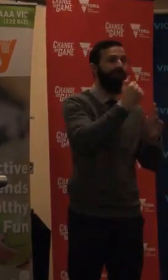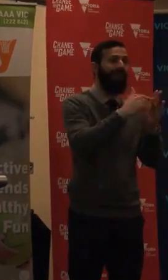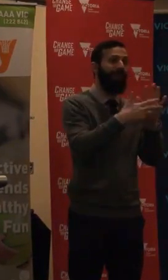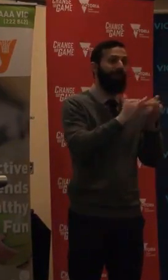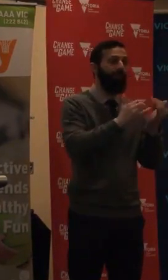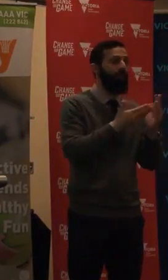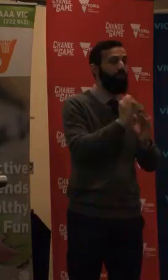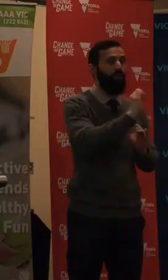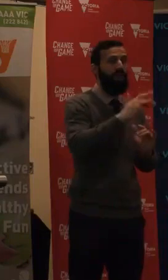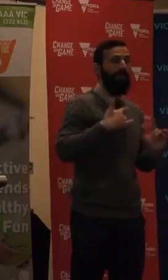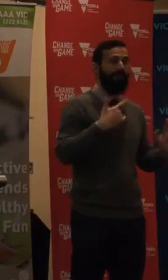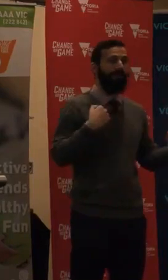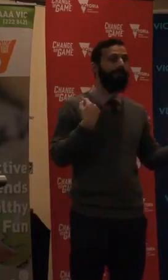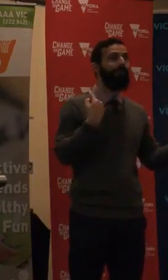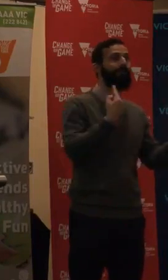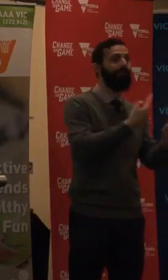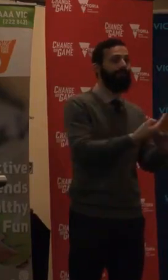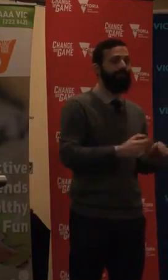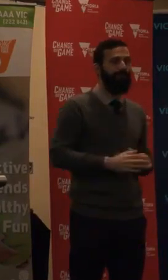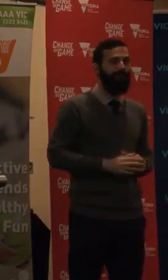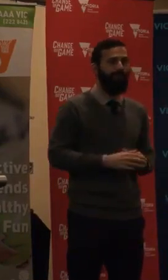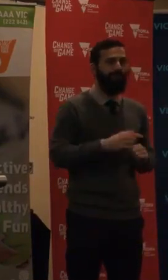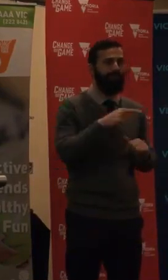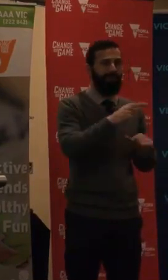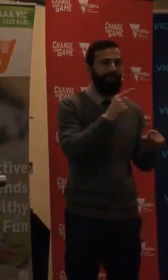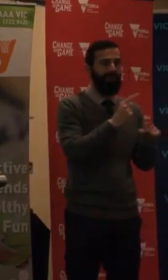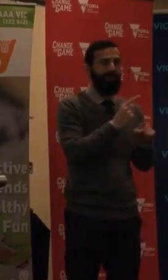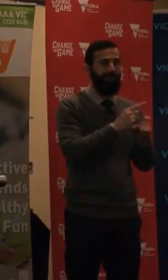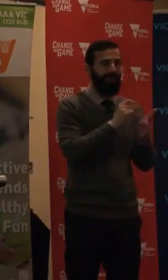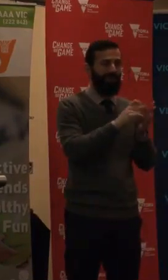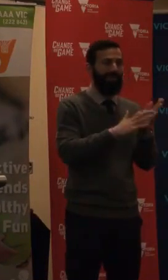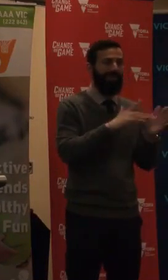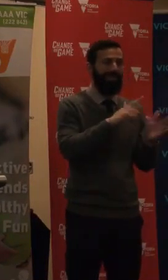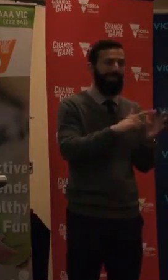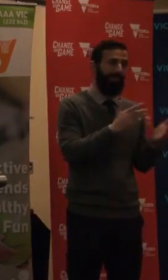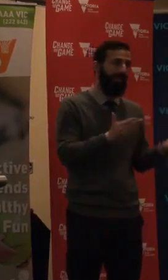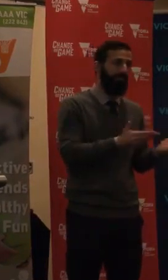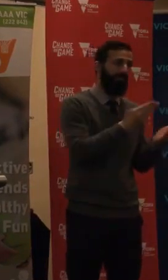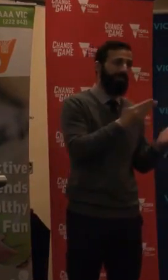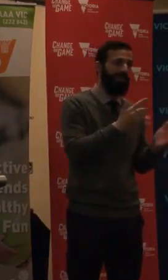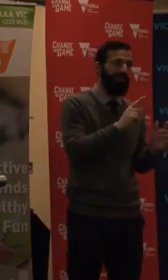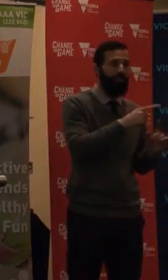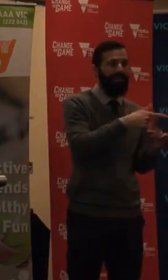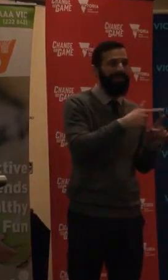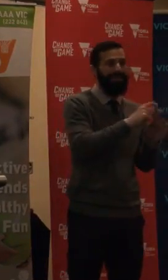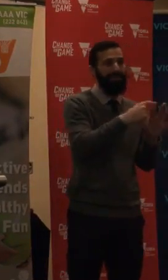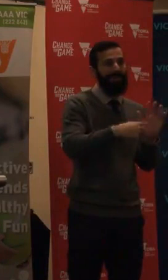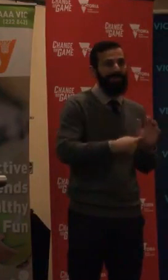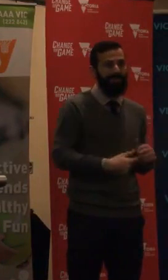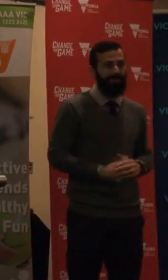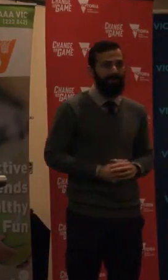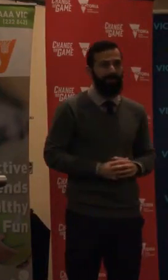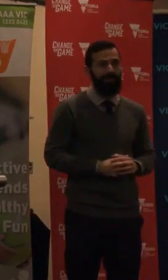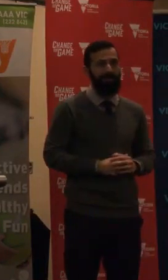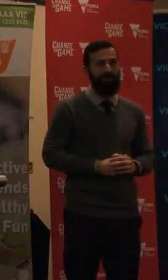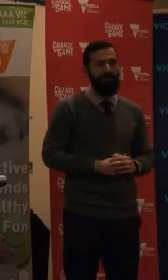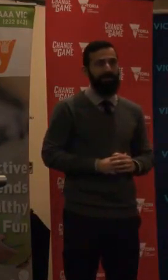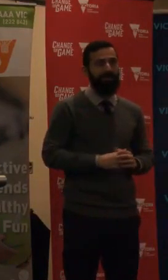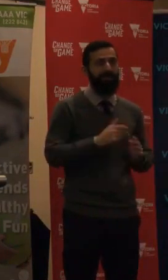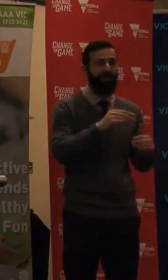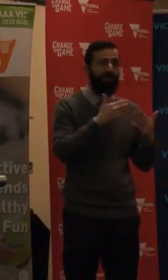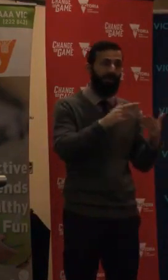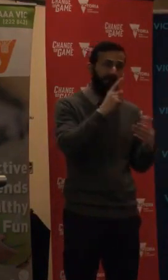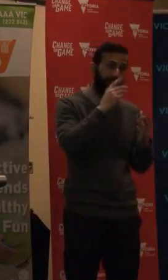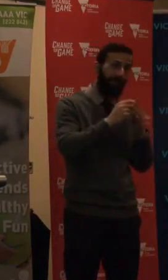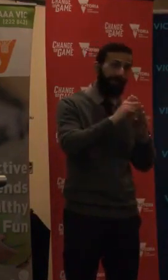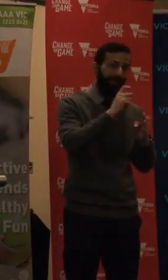over your life. Now that sort of that's the conversation the scheme encourages and in fact expects. A scheme which provides people with